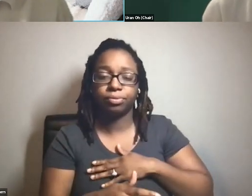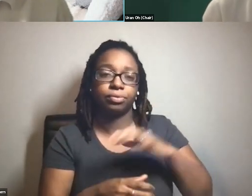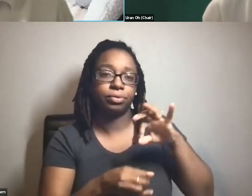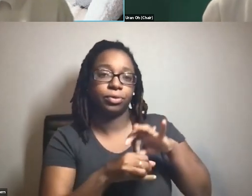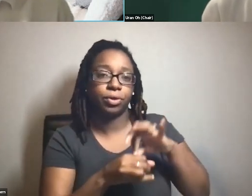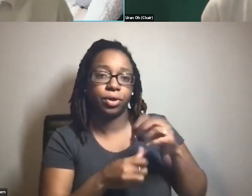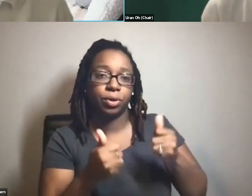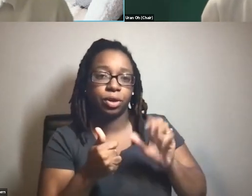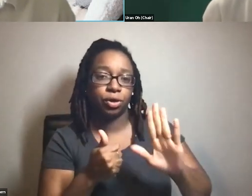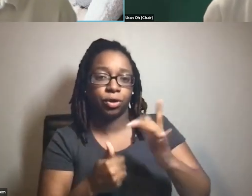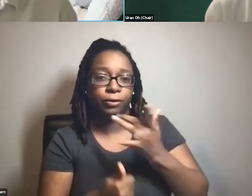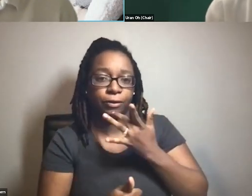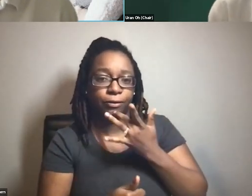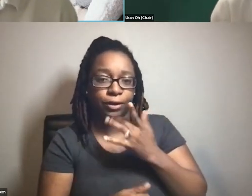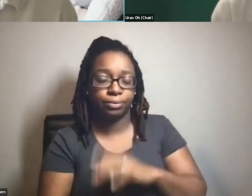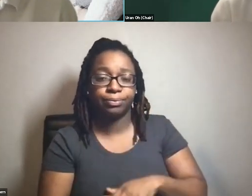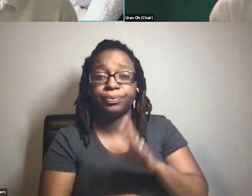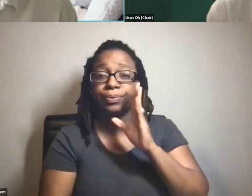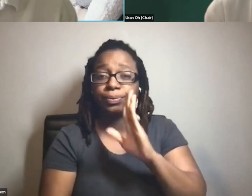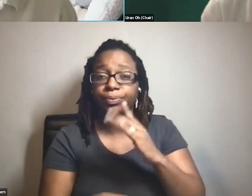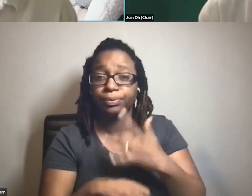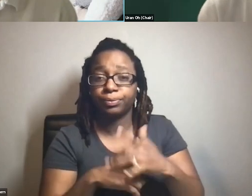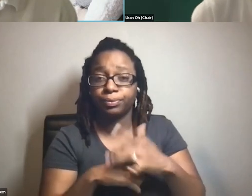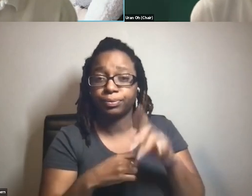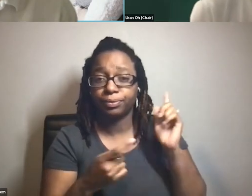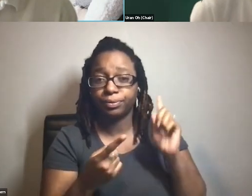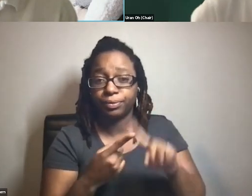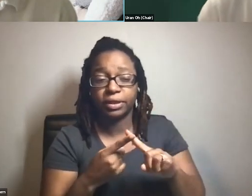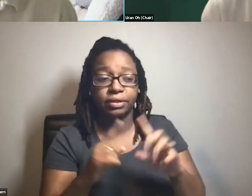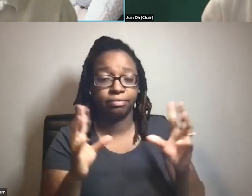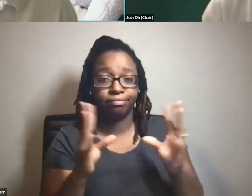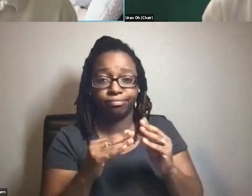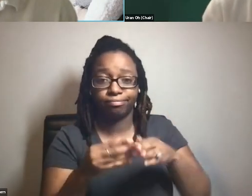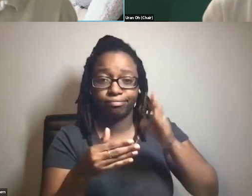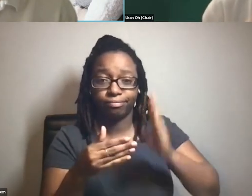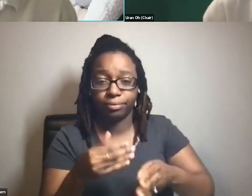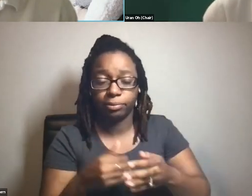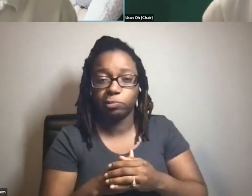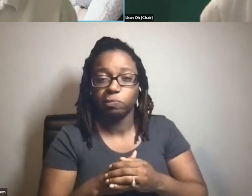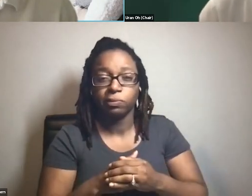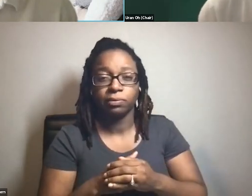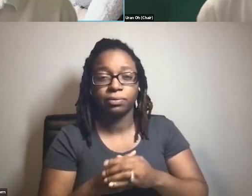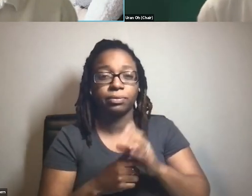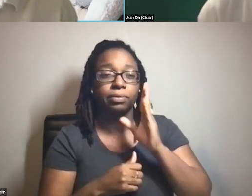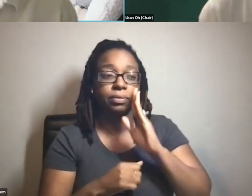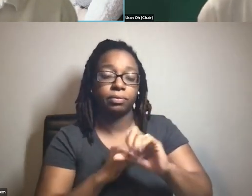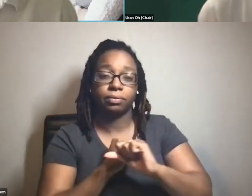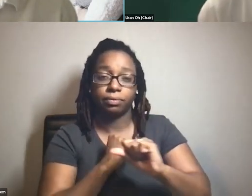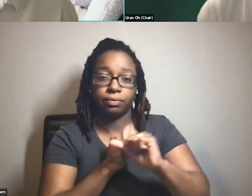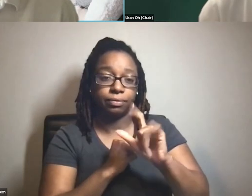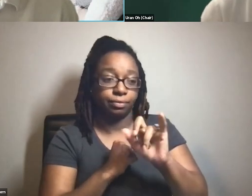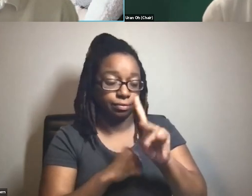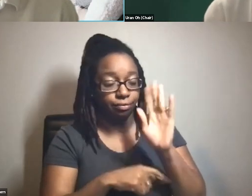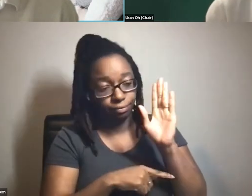And this link will be alive until the conference is over. So we'll be advertising the link throughout the conference.